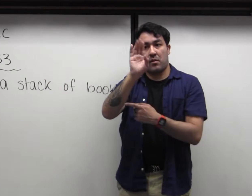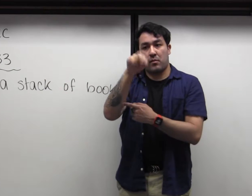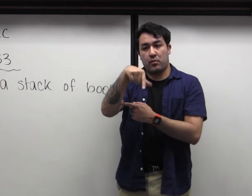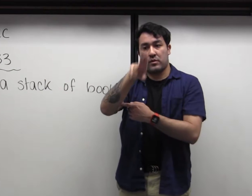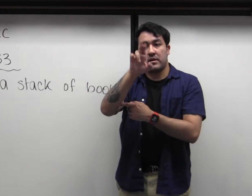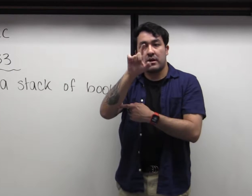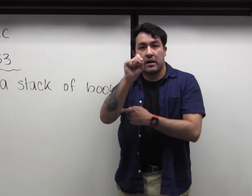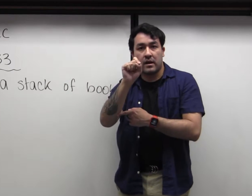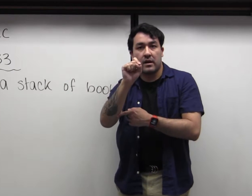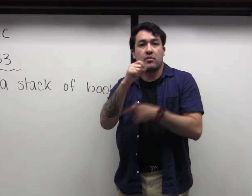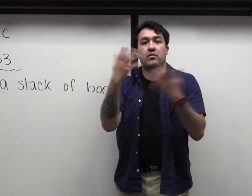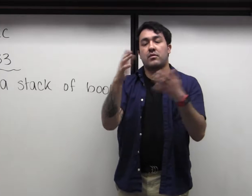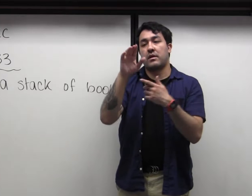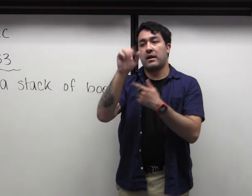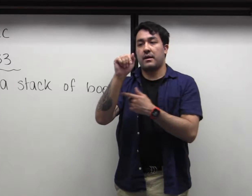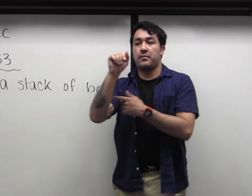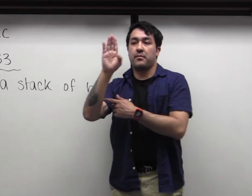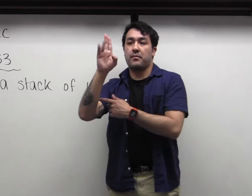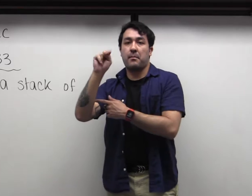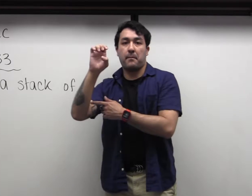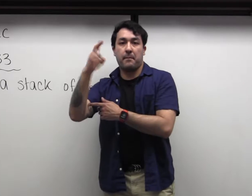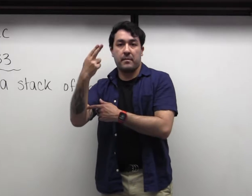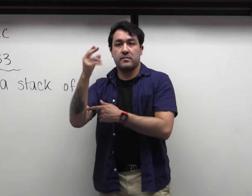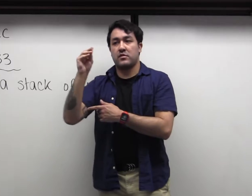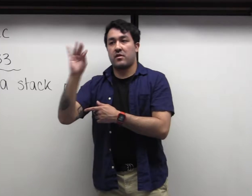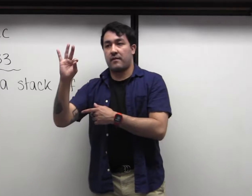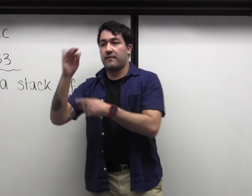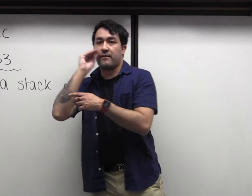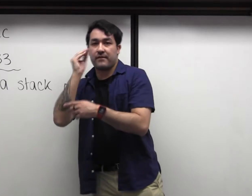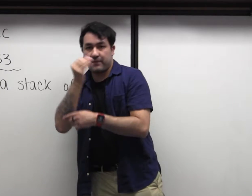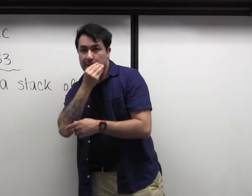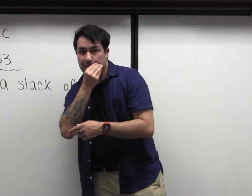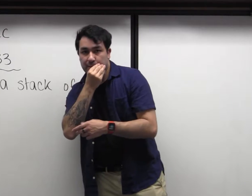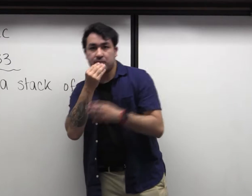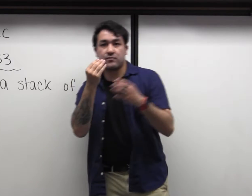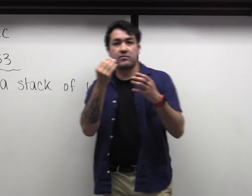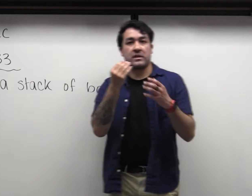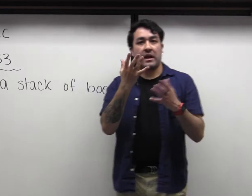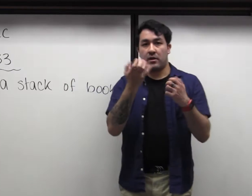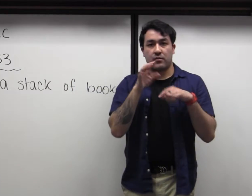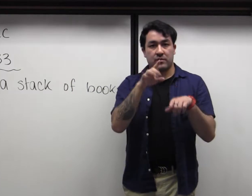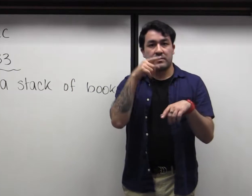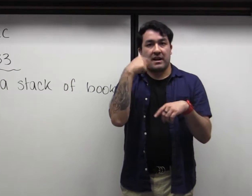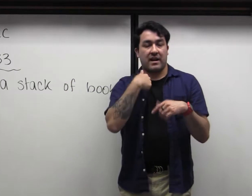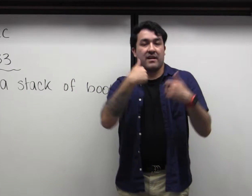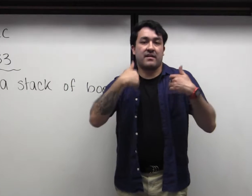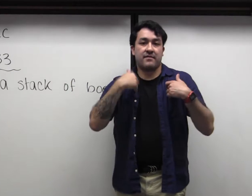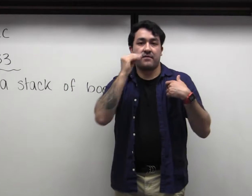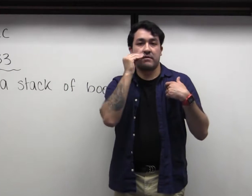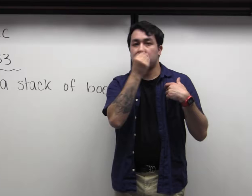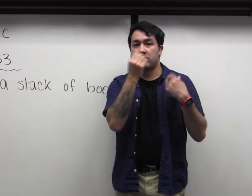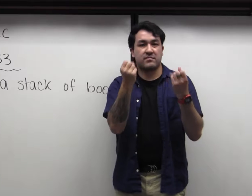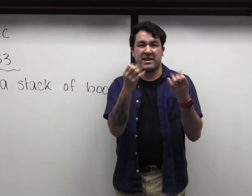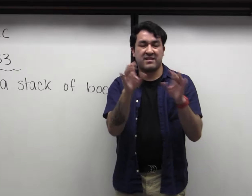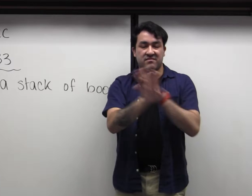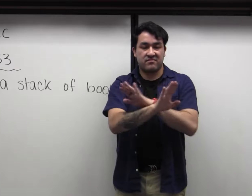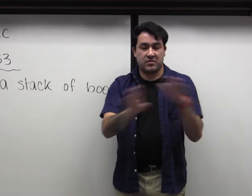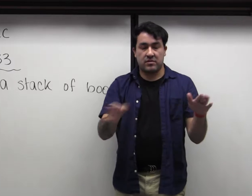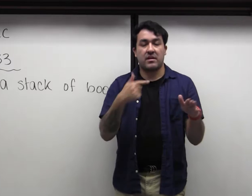classifier CC to show kind of like a bouquet of flowers or a bunch of flowers, um,